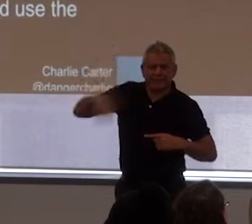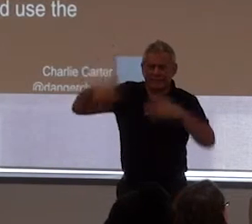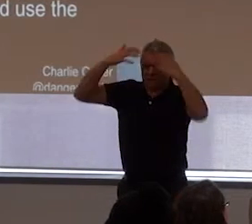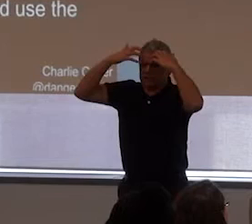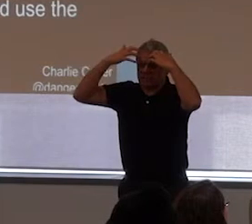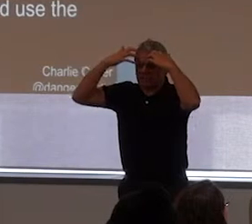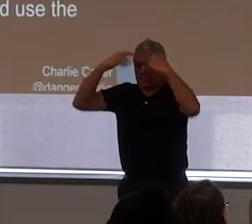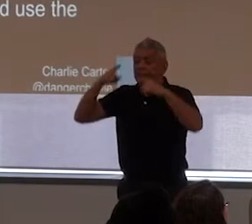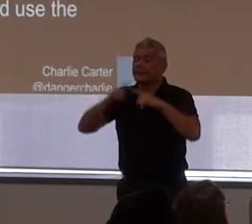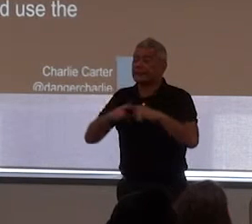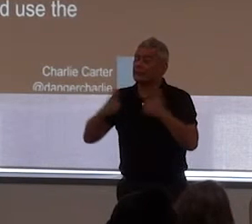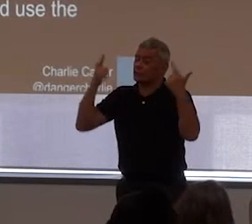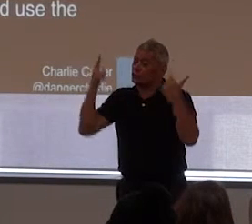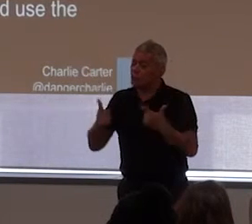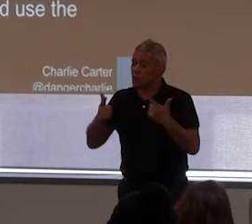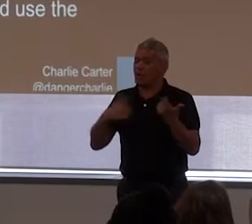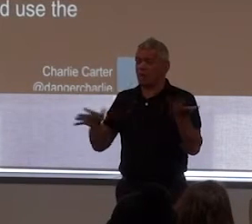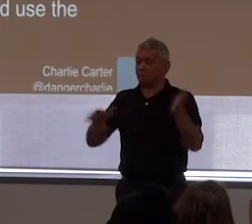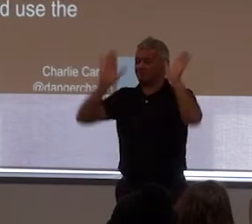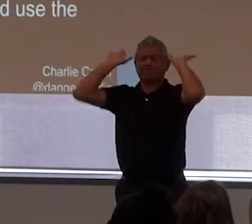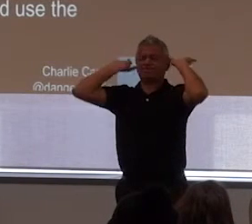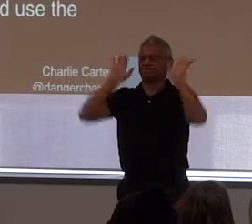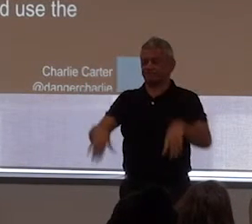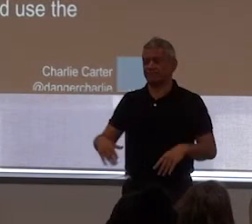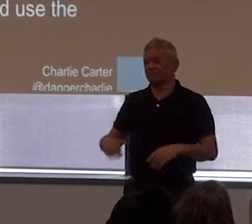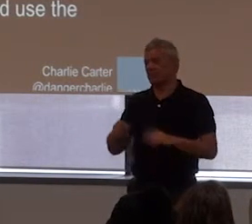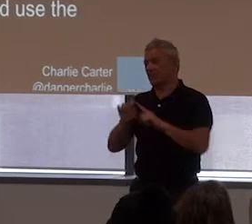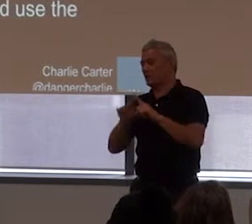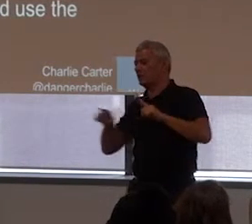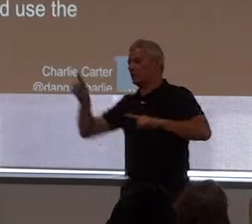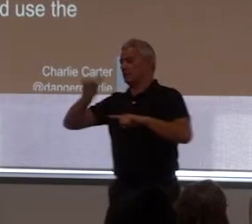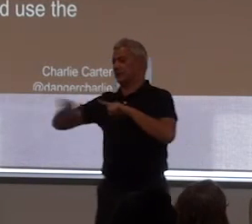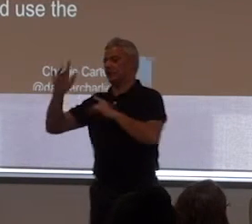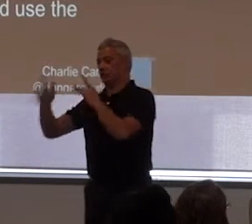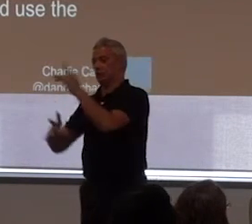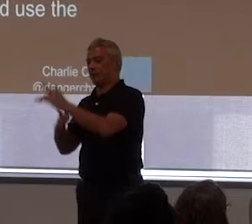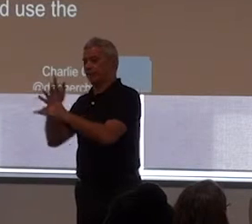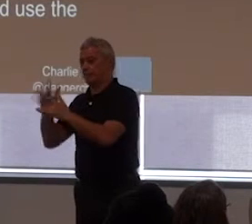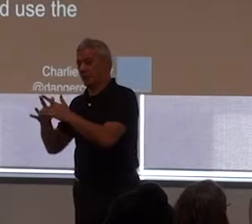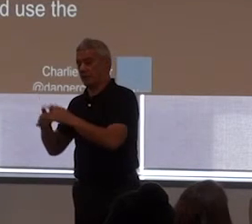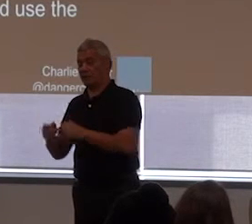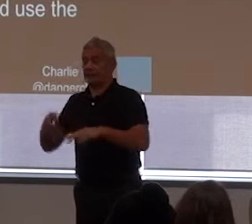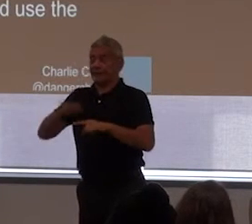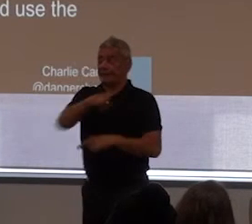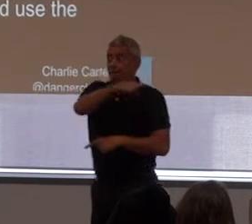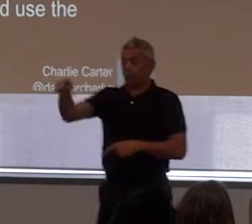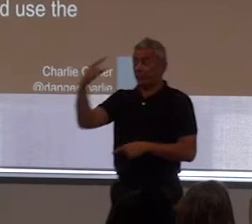I'm out of there. I'm going somewhere else. Think about the kind of reading level, the audience that you might